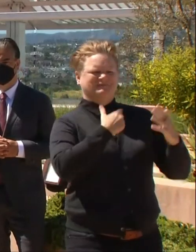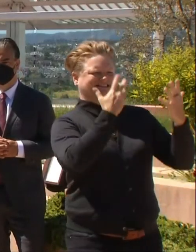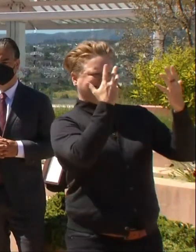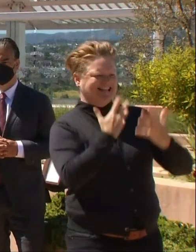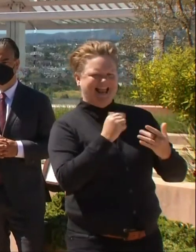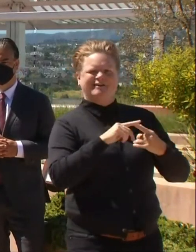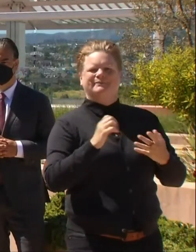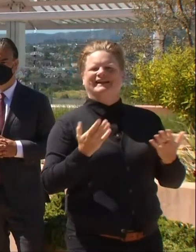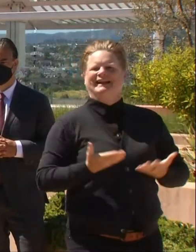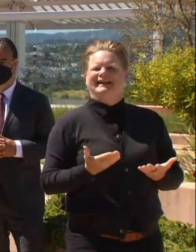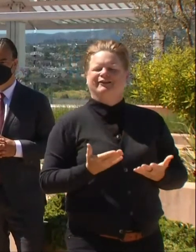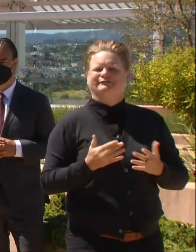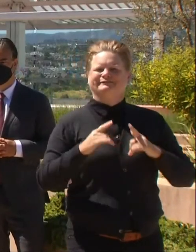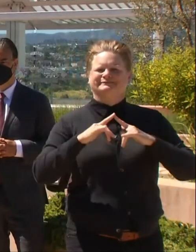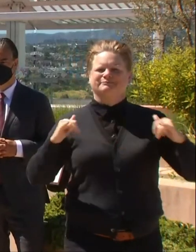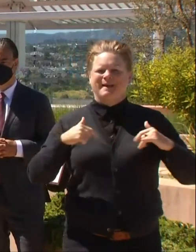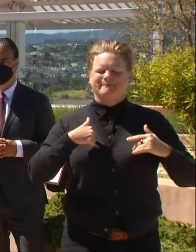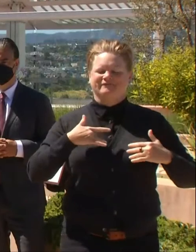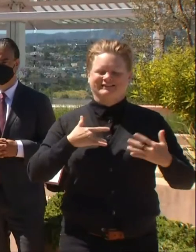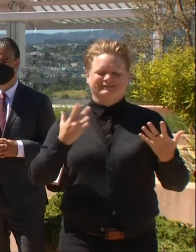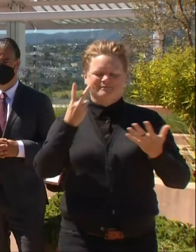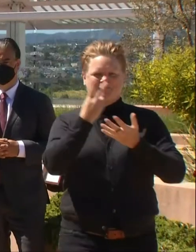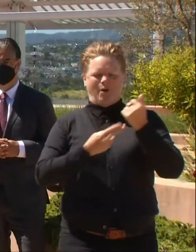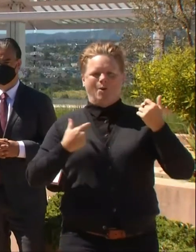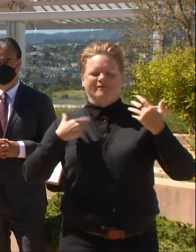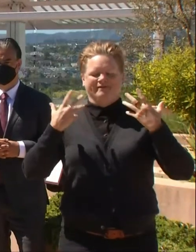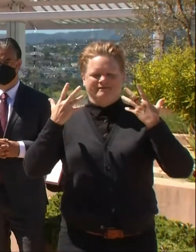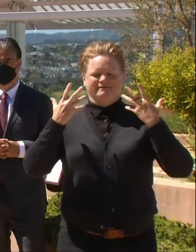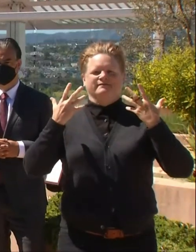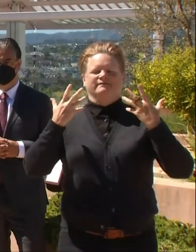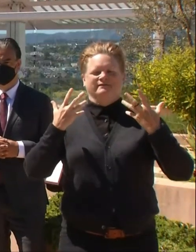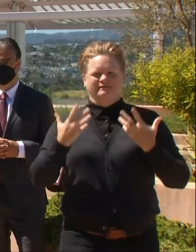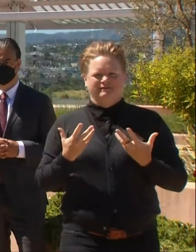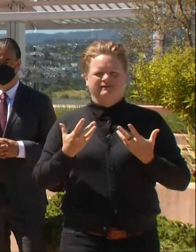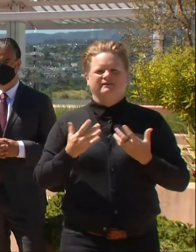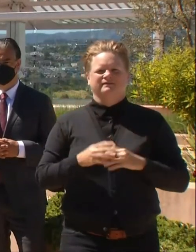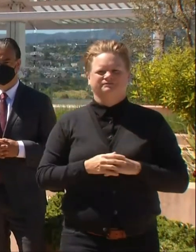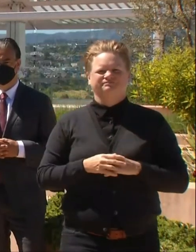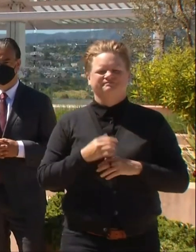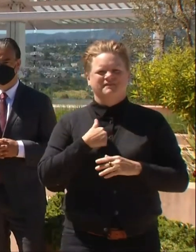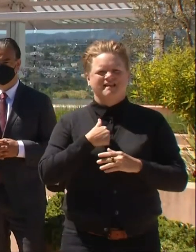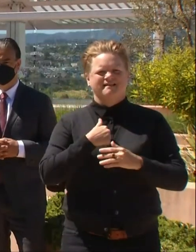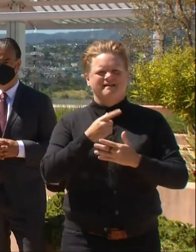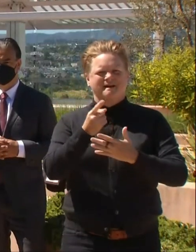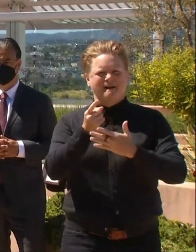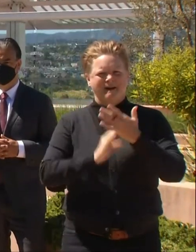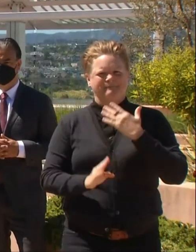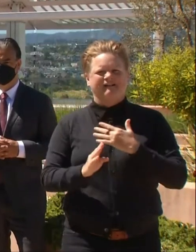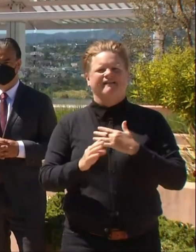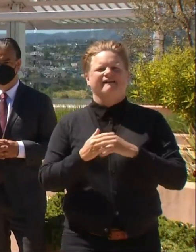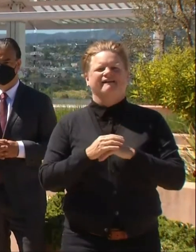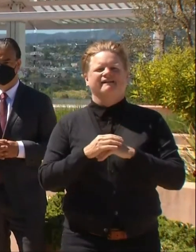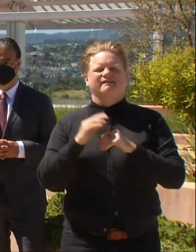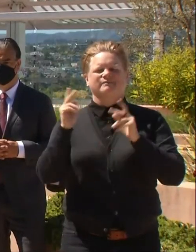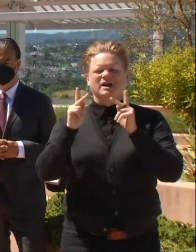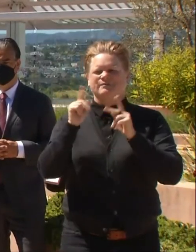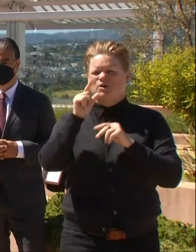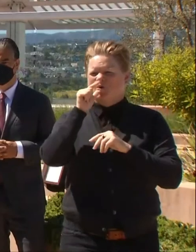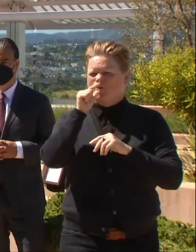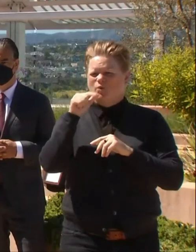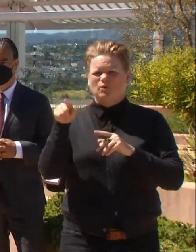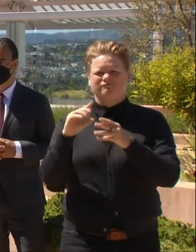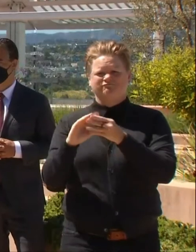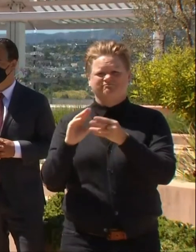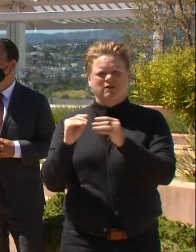grateful by the remarkable people that spoke before me and their extraordinary leadership. And we look forward to answering any questions on